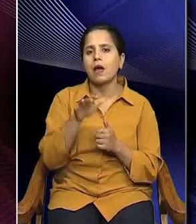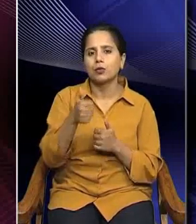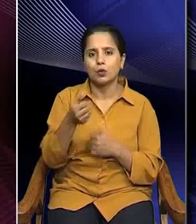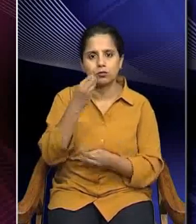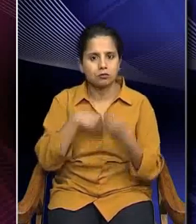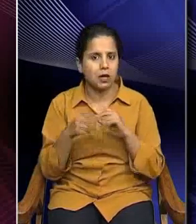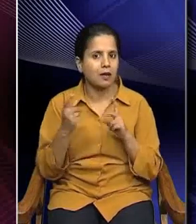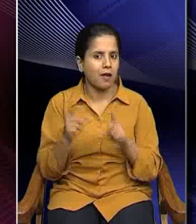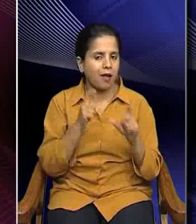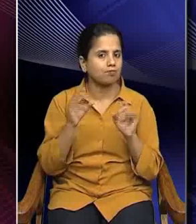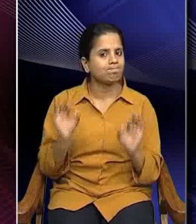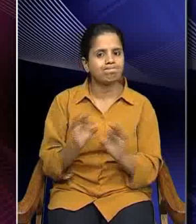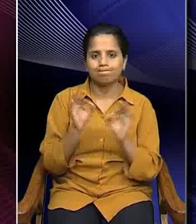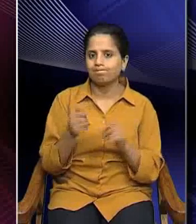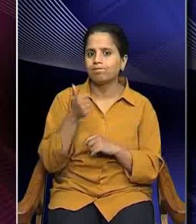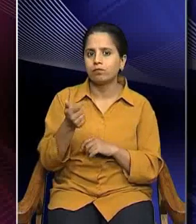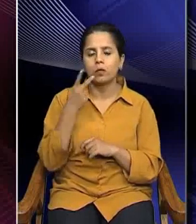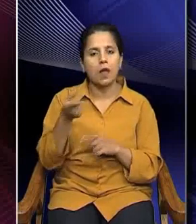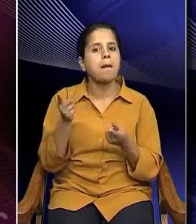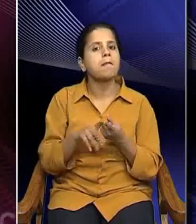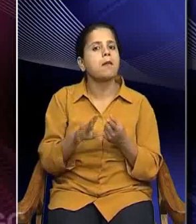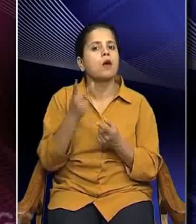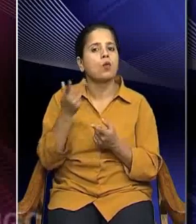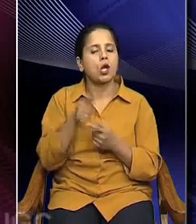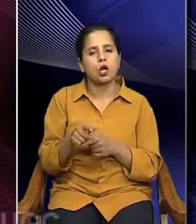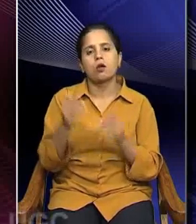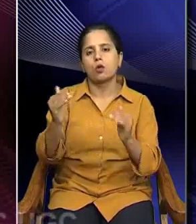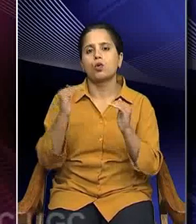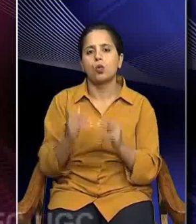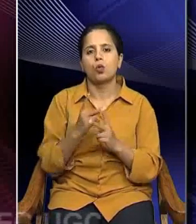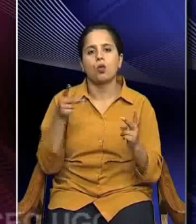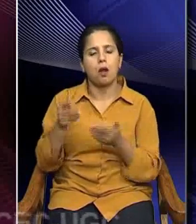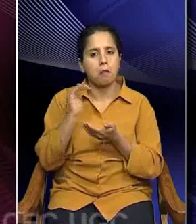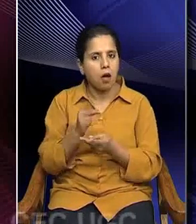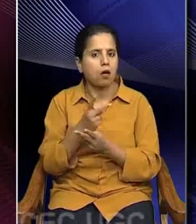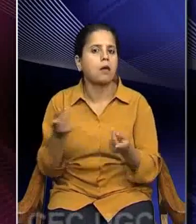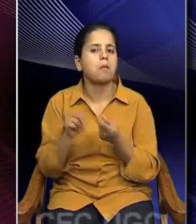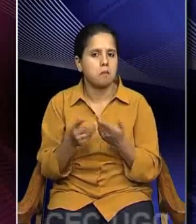and care, so therefore it also results into the lower level of fertility.